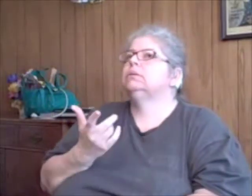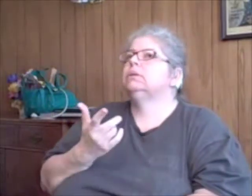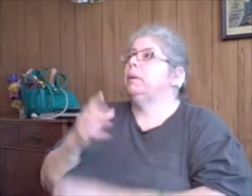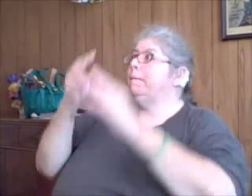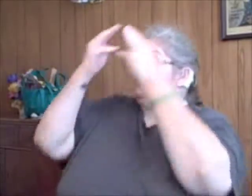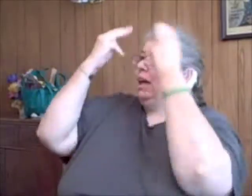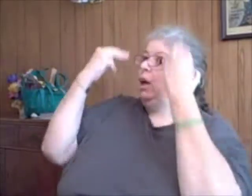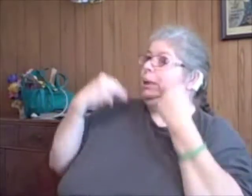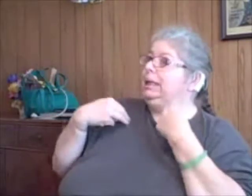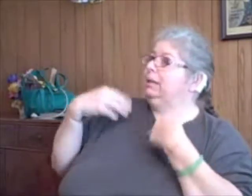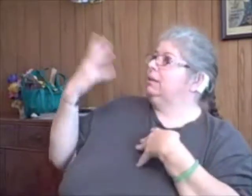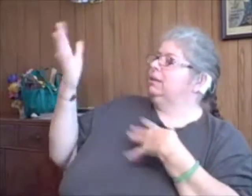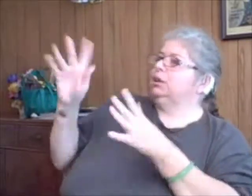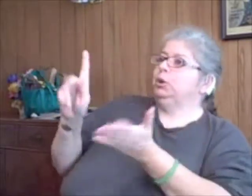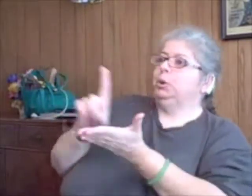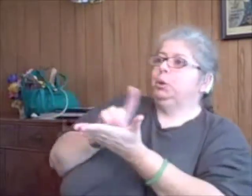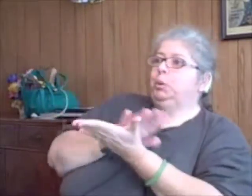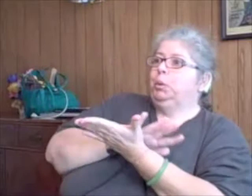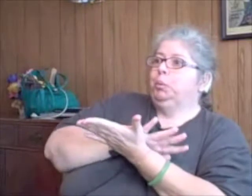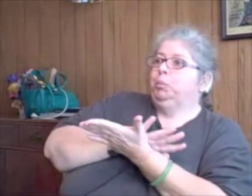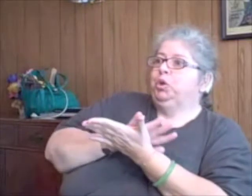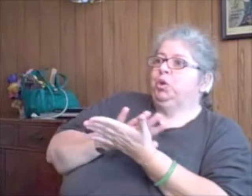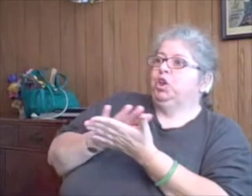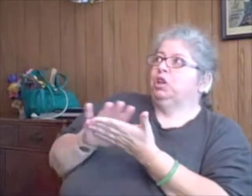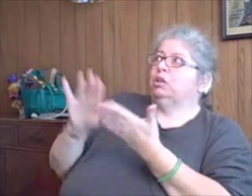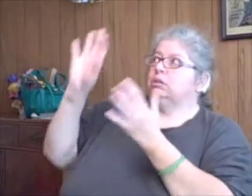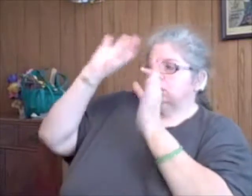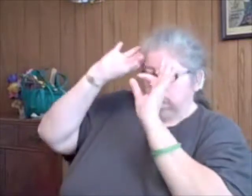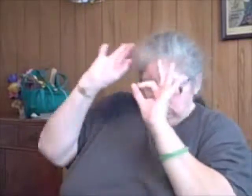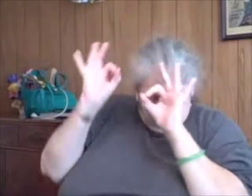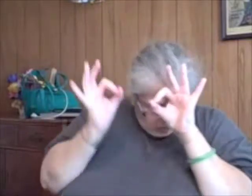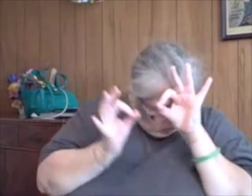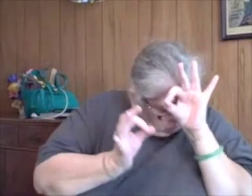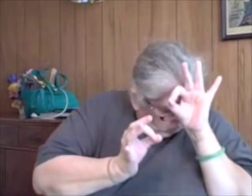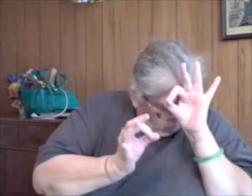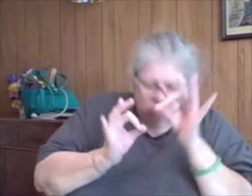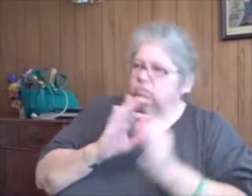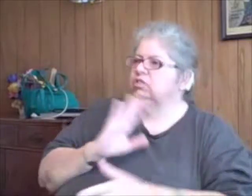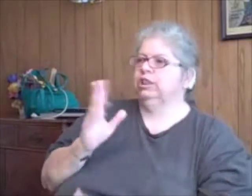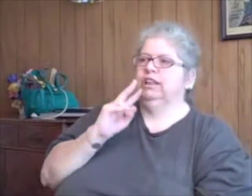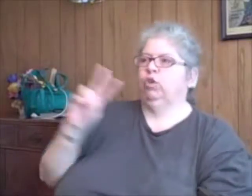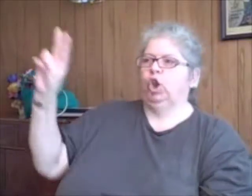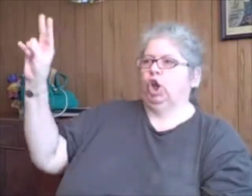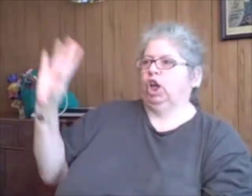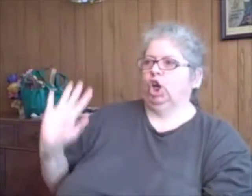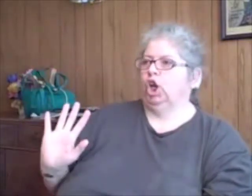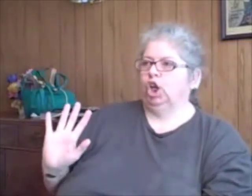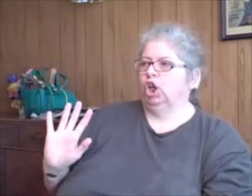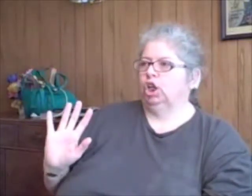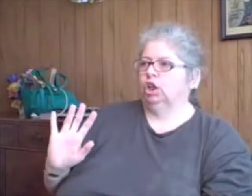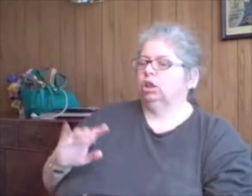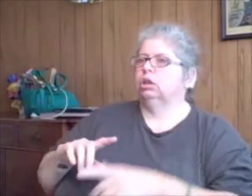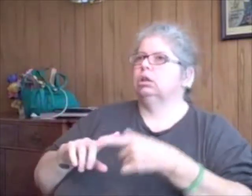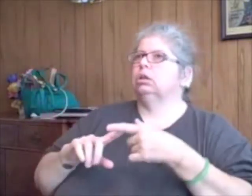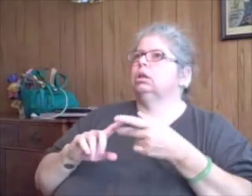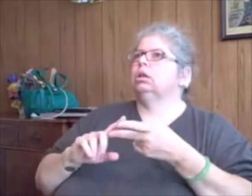Mary is so pure, but I could never look up at a statue of her and look her in the eyes. I couldn't do